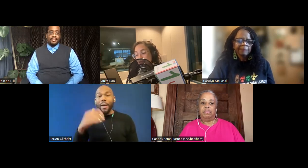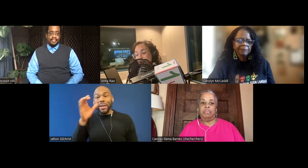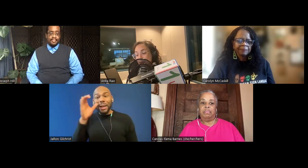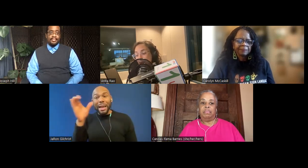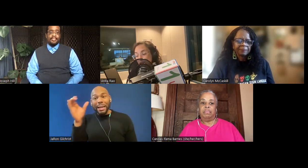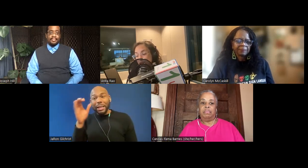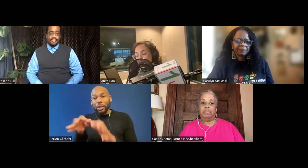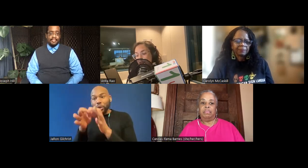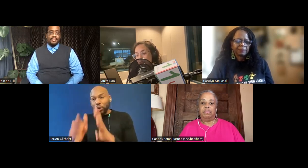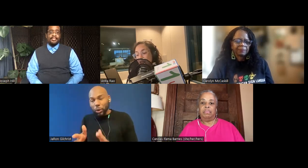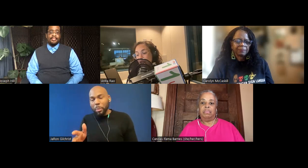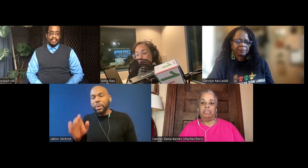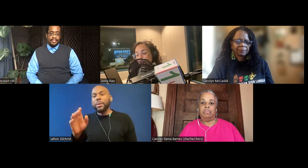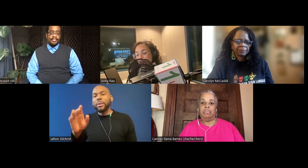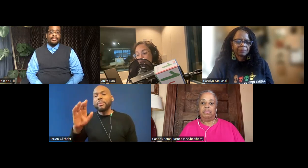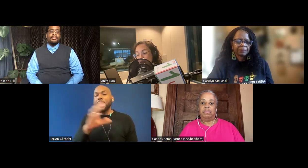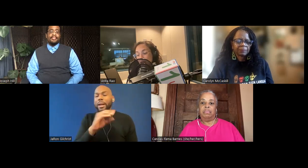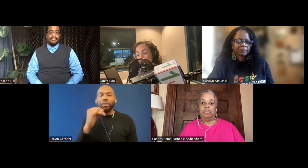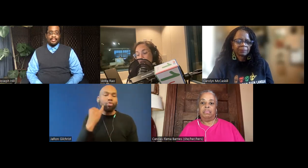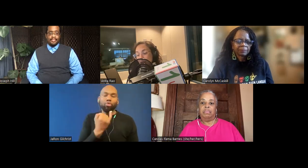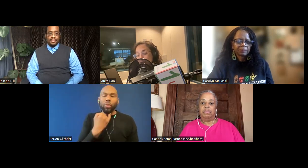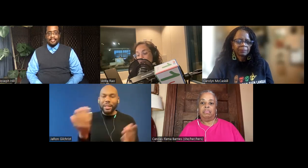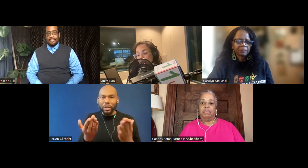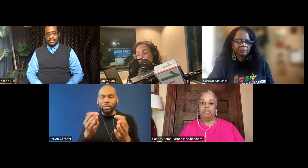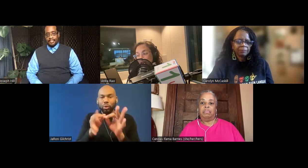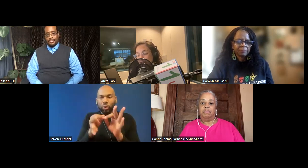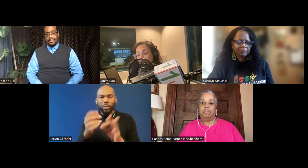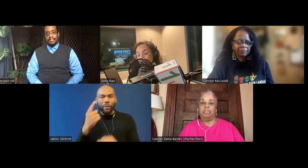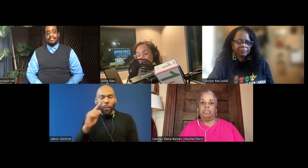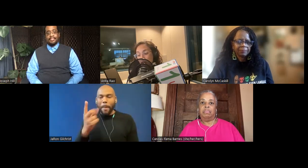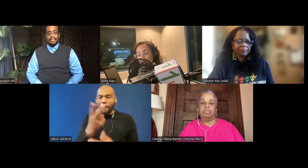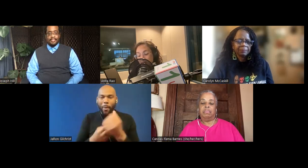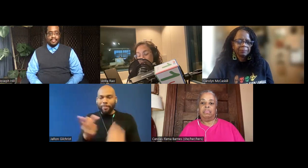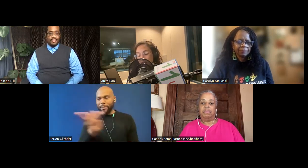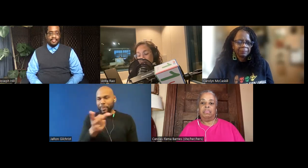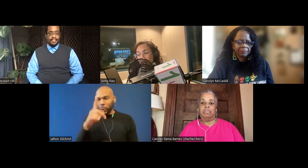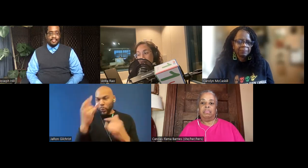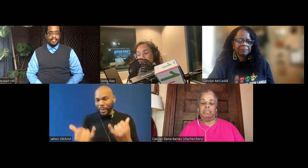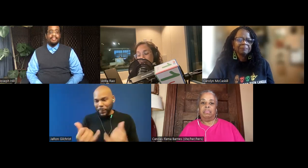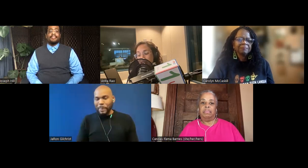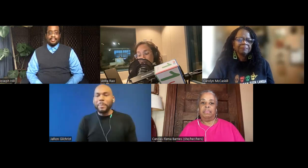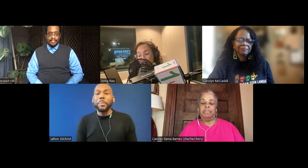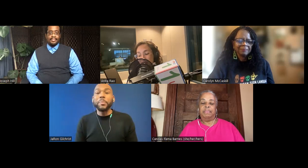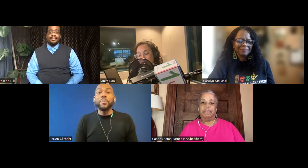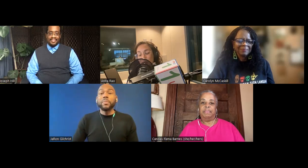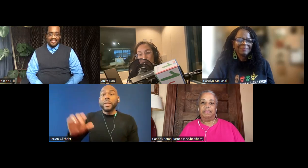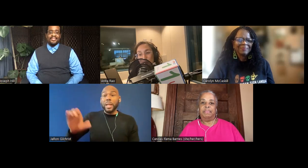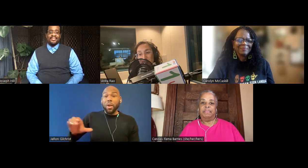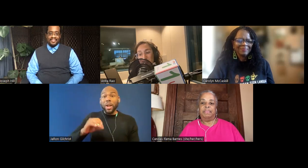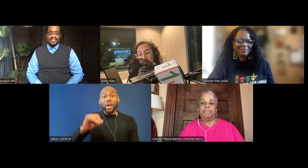Ifama Barnes, and JaRon Gilchrist, who will be interpreting for Carolyn and Joseph, respectively. Carolyn and Joseph, welcome to Embodied.